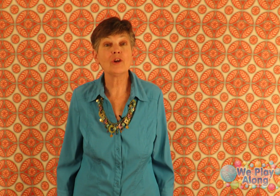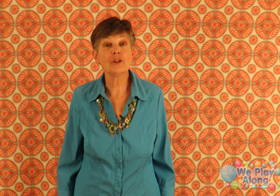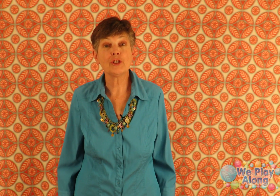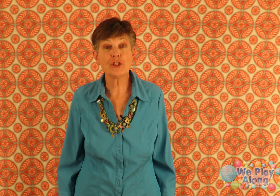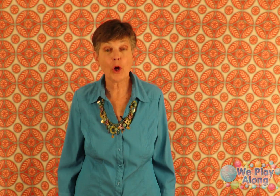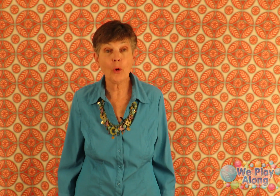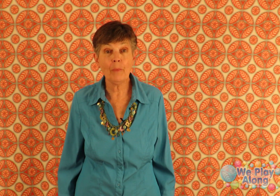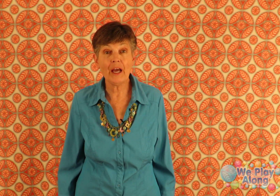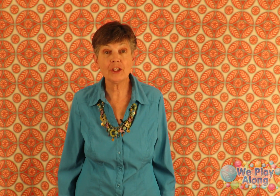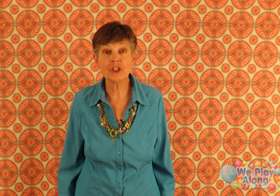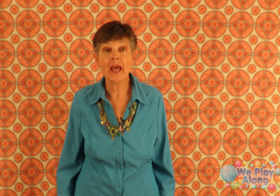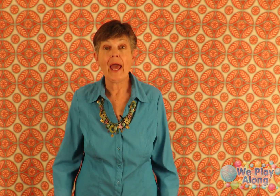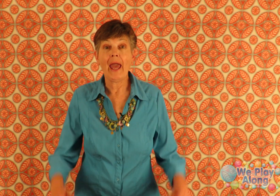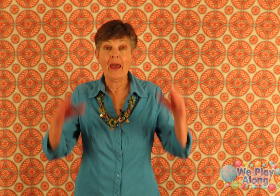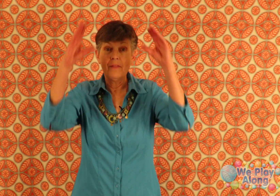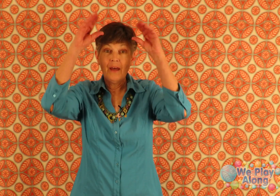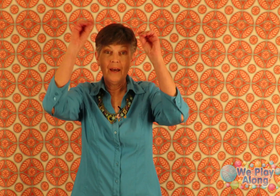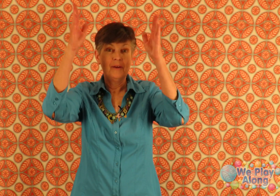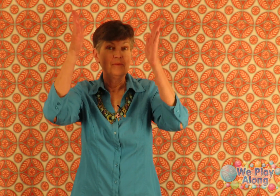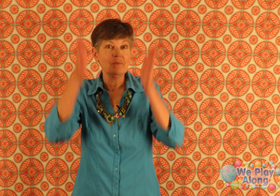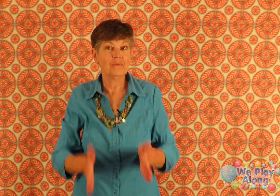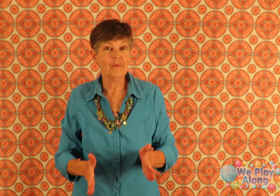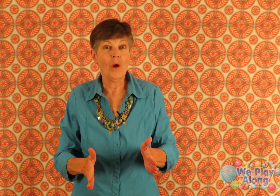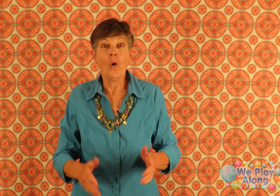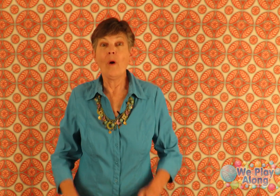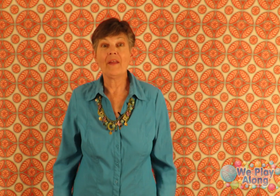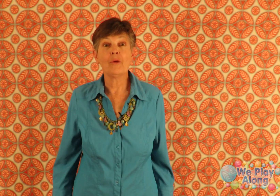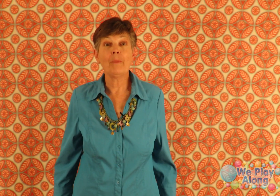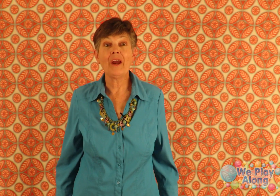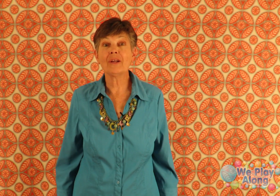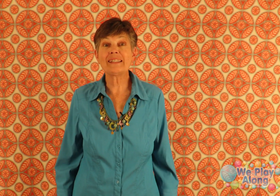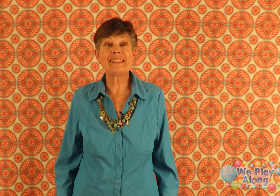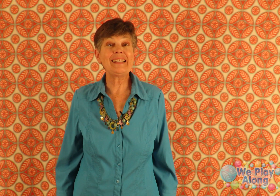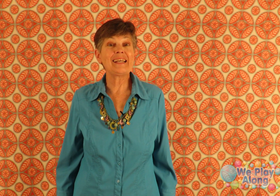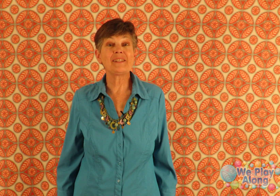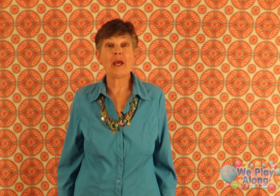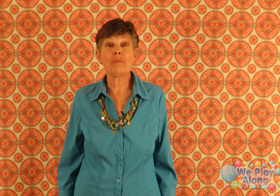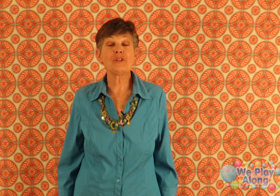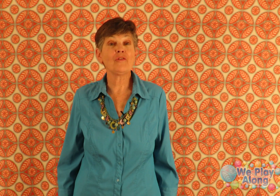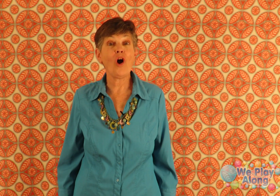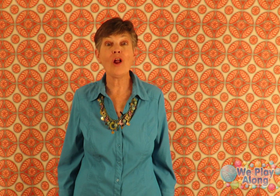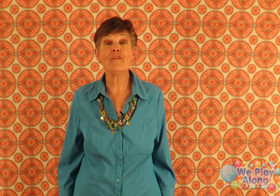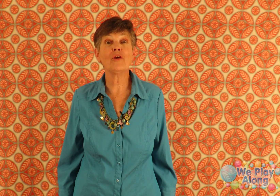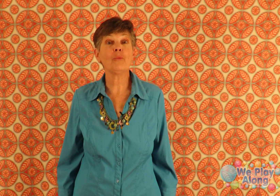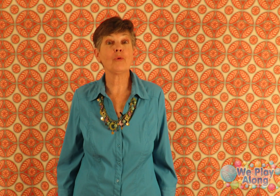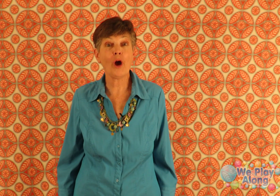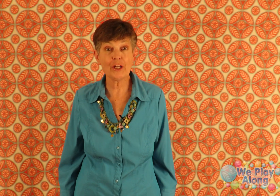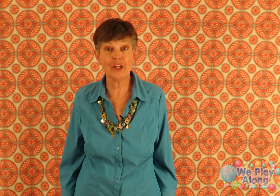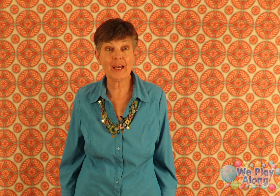learned so much, and wanted the parents to see examples of all of their